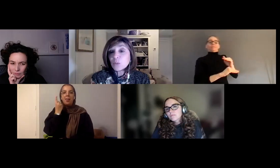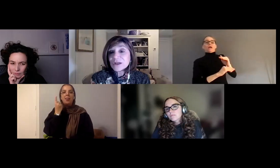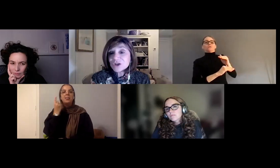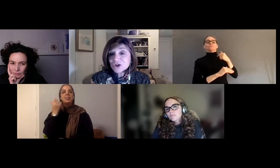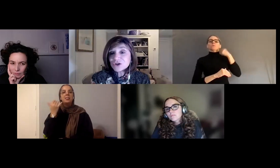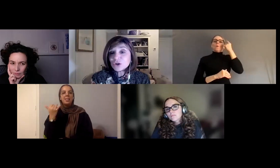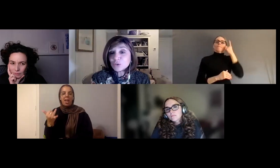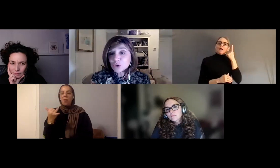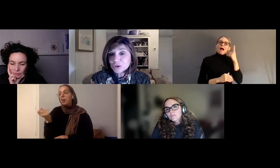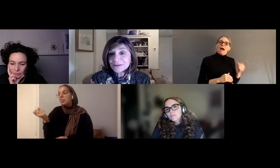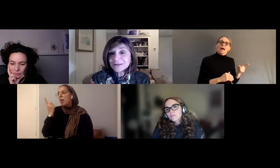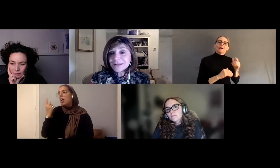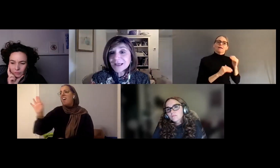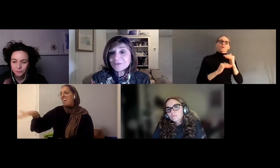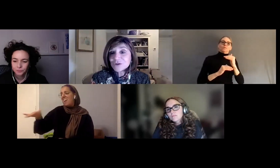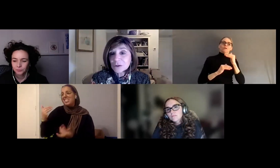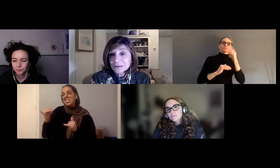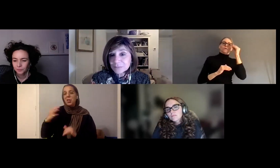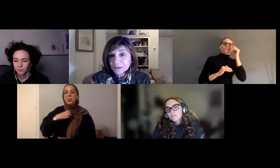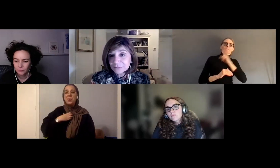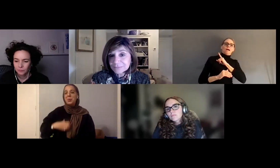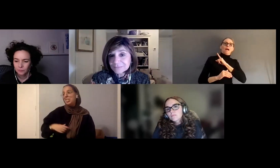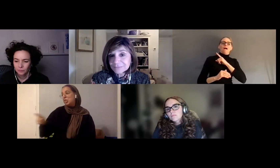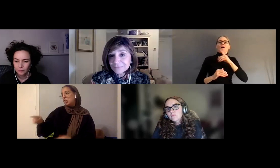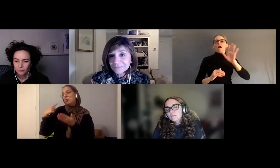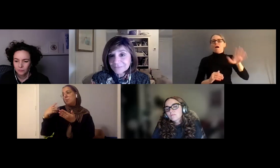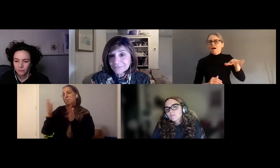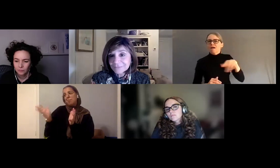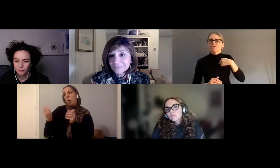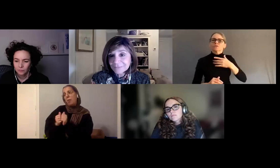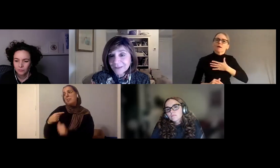I wish you could have talked to me.